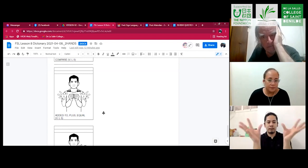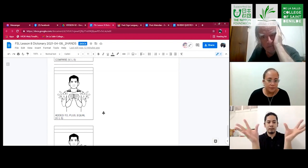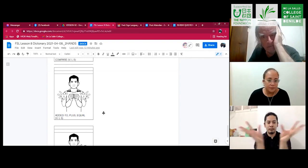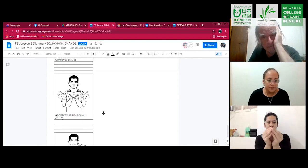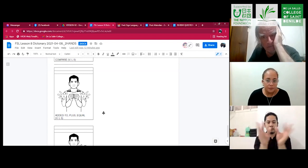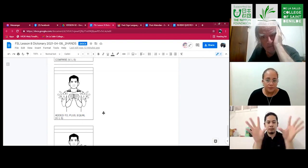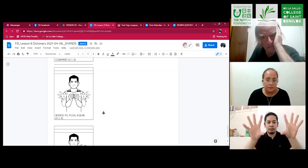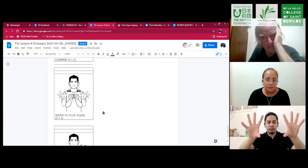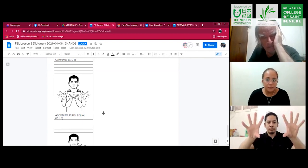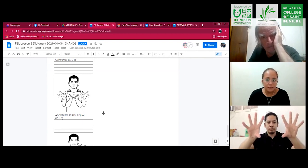from every angle. Here it is.